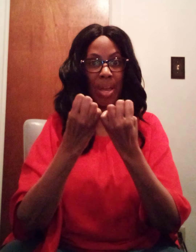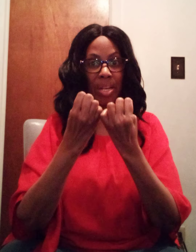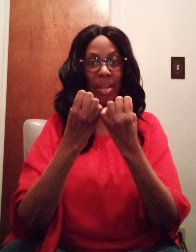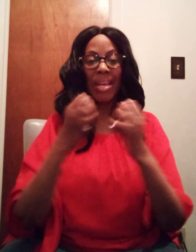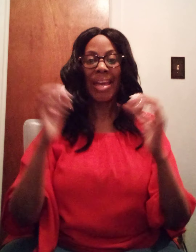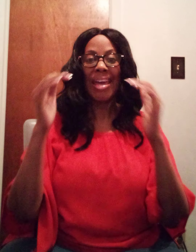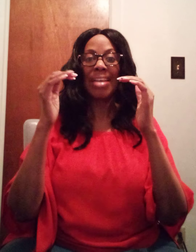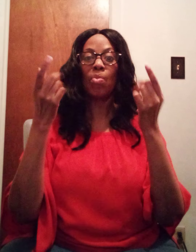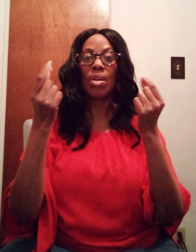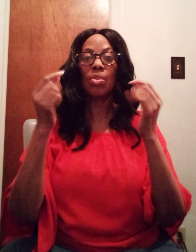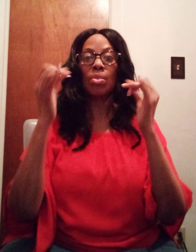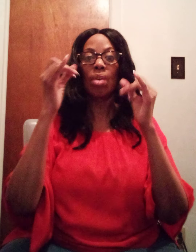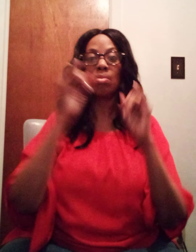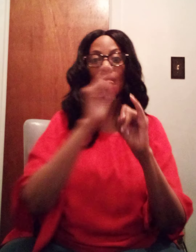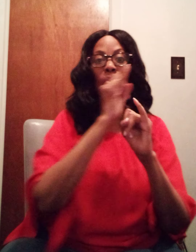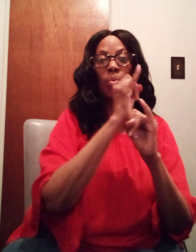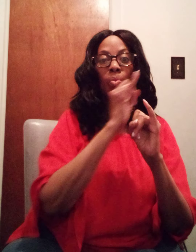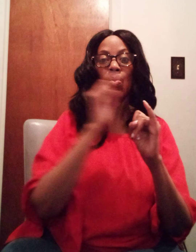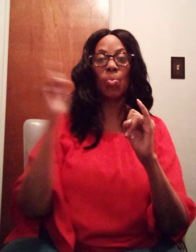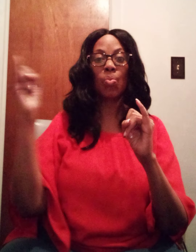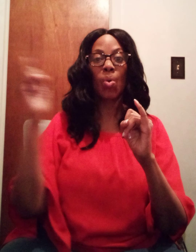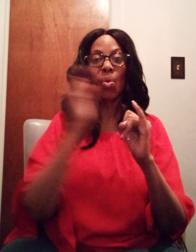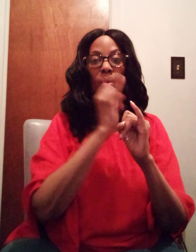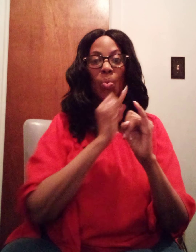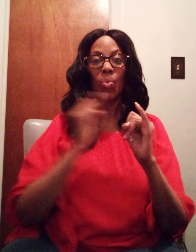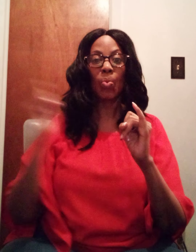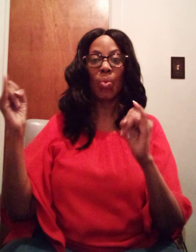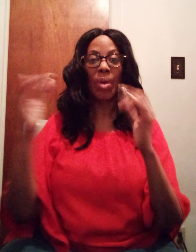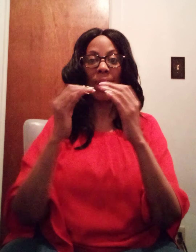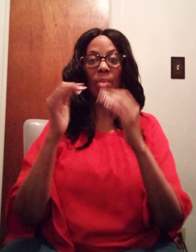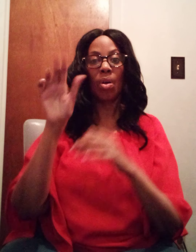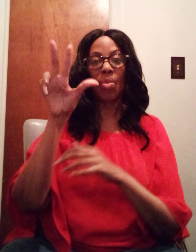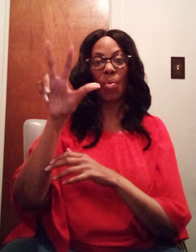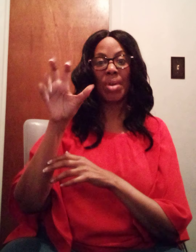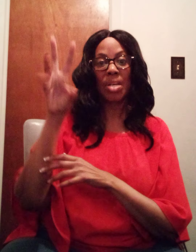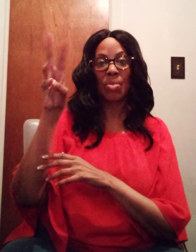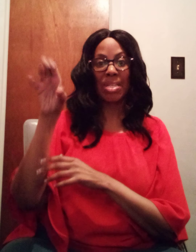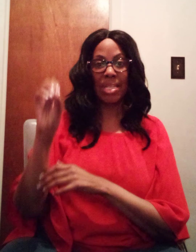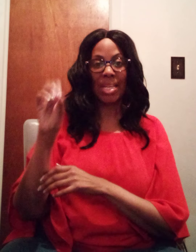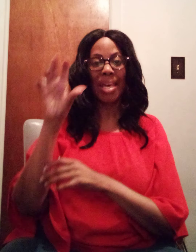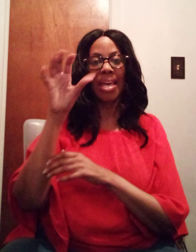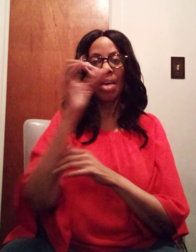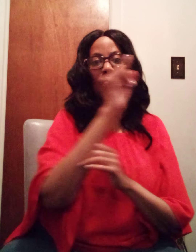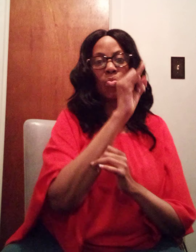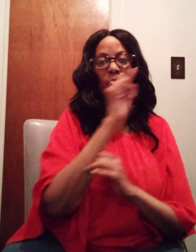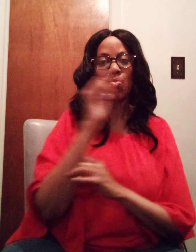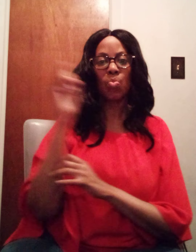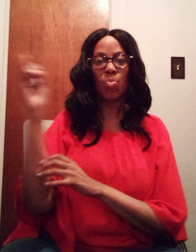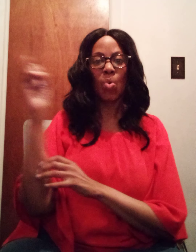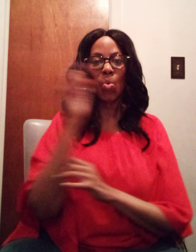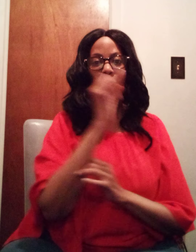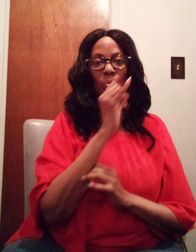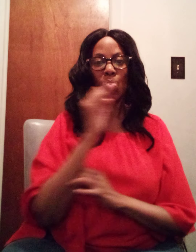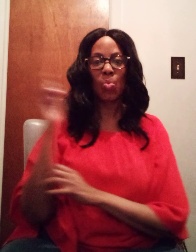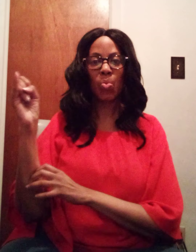degrees. These lines of longitude and latitude create a neat grid around the world. Where the lines meet is a point called a